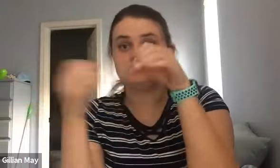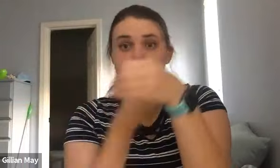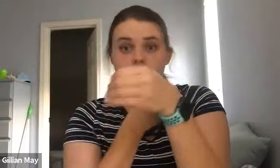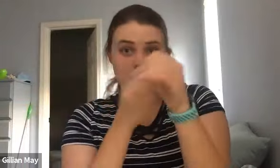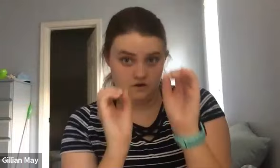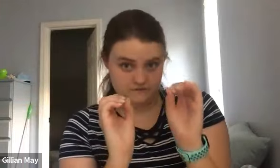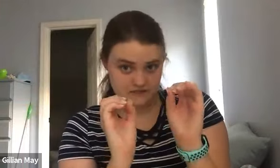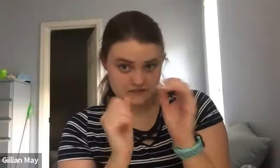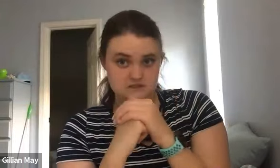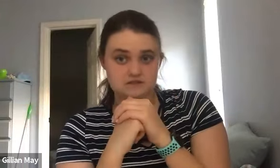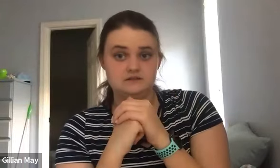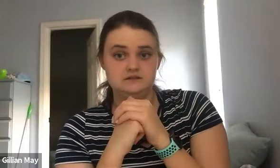Doctor's office.